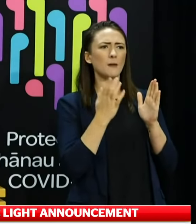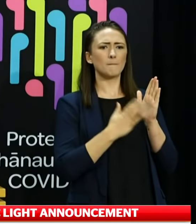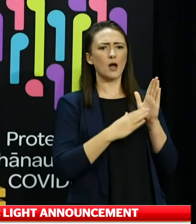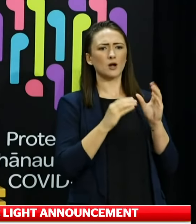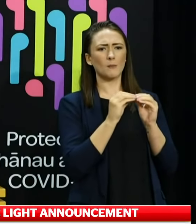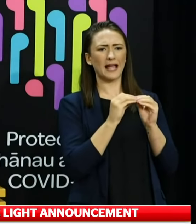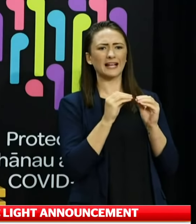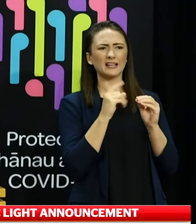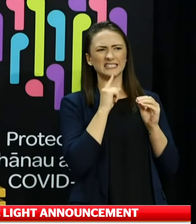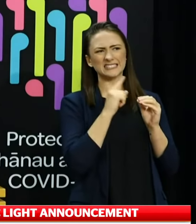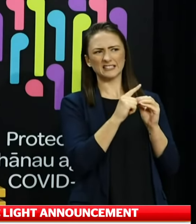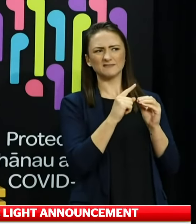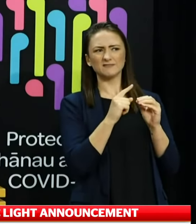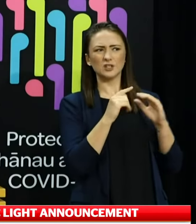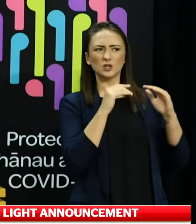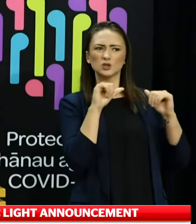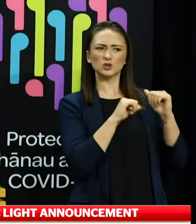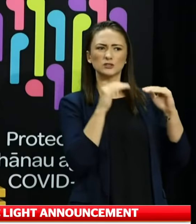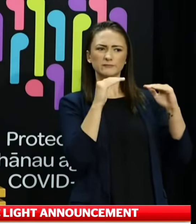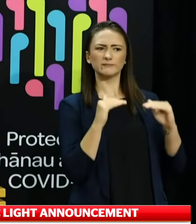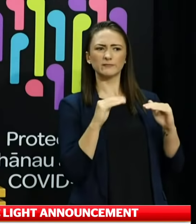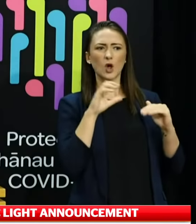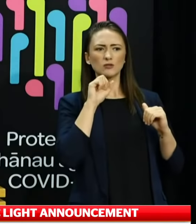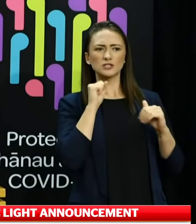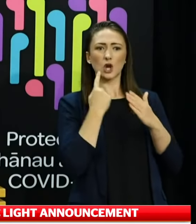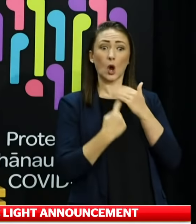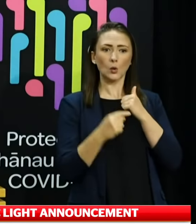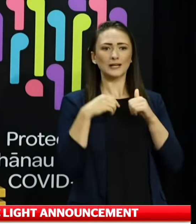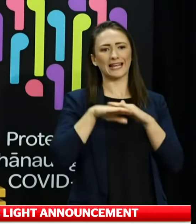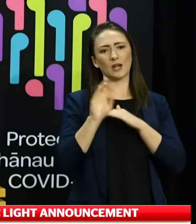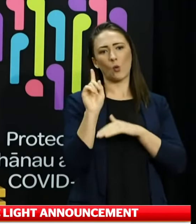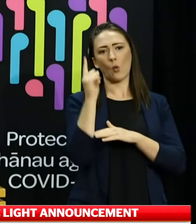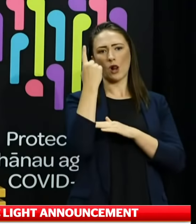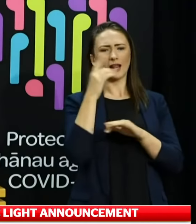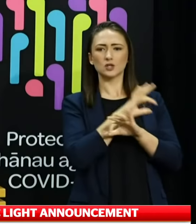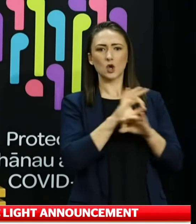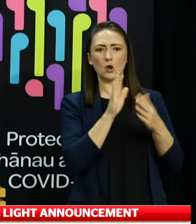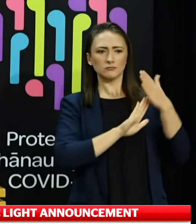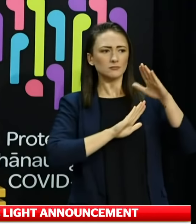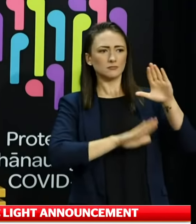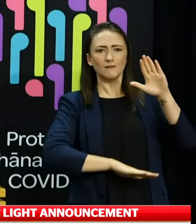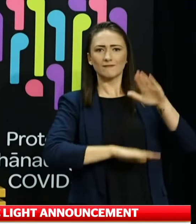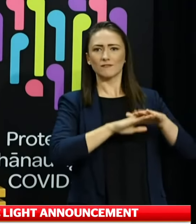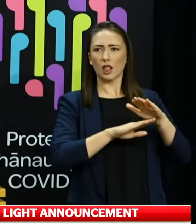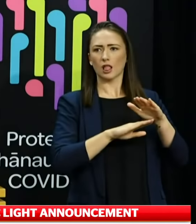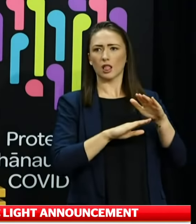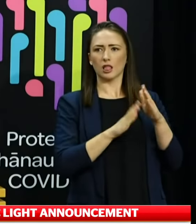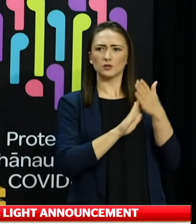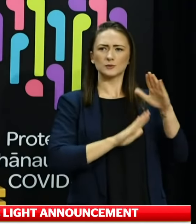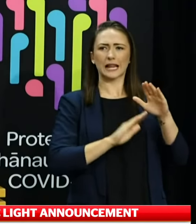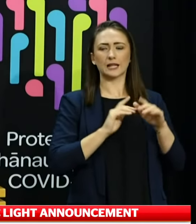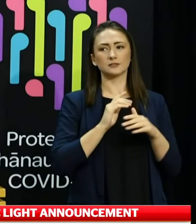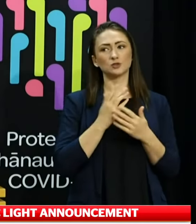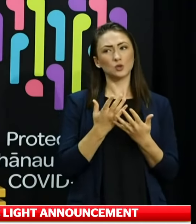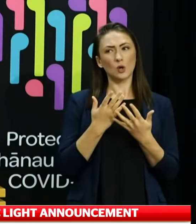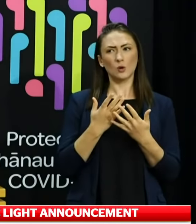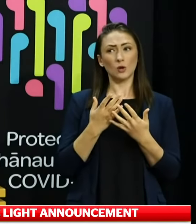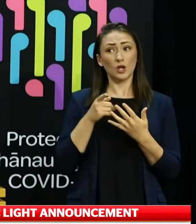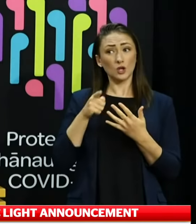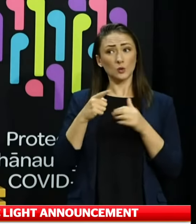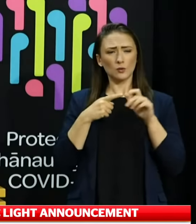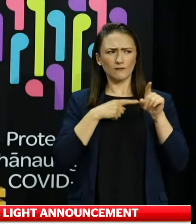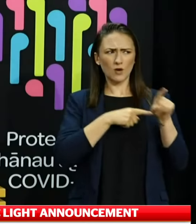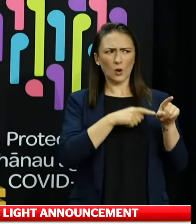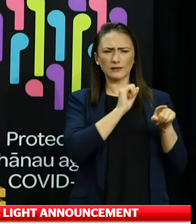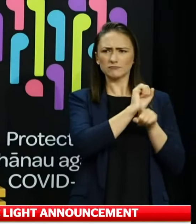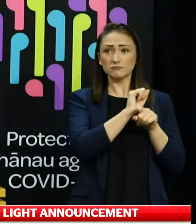advice? Yes, it is based on the public health advice that we've relied on in all the decisions that we've made, which is from the public health teams at the Ministry of